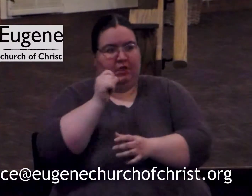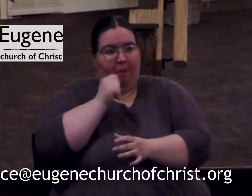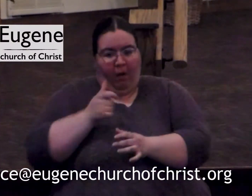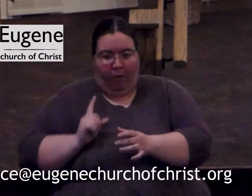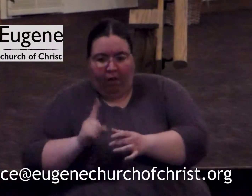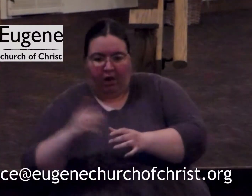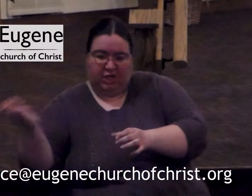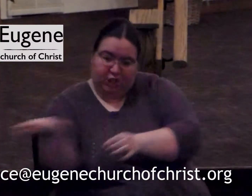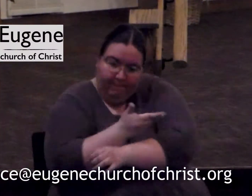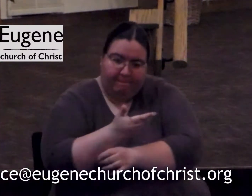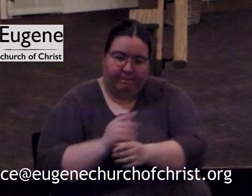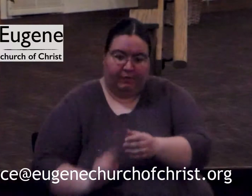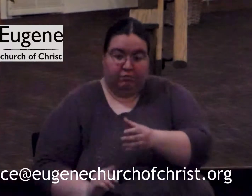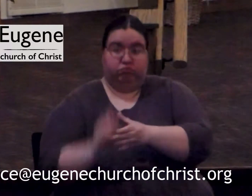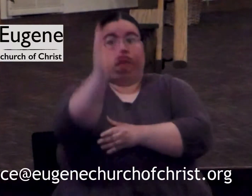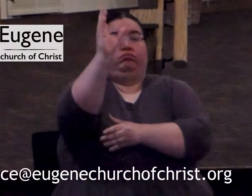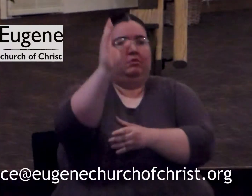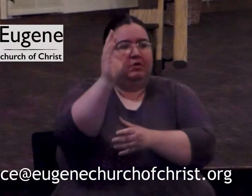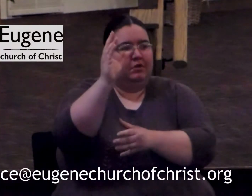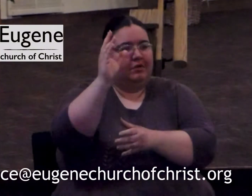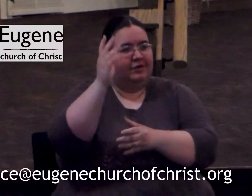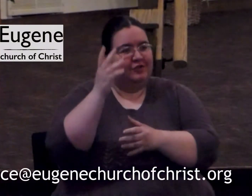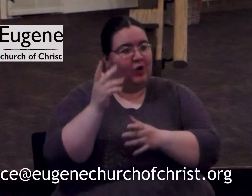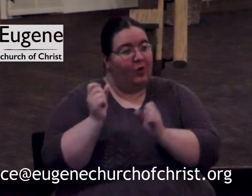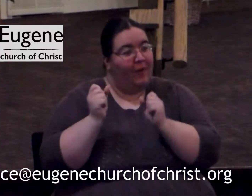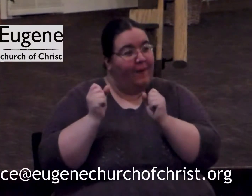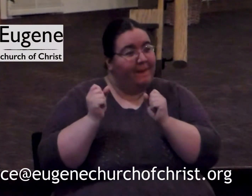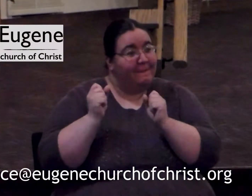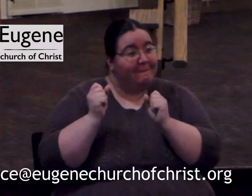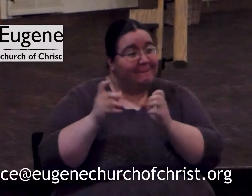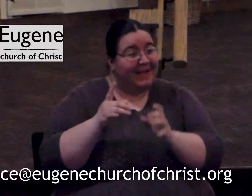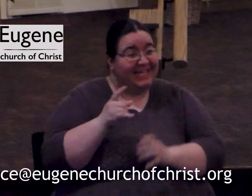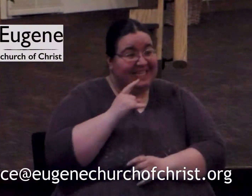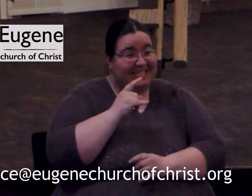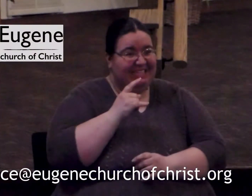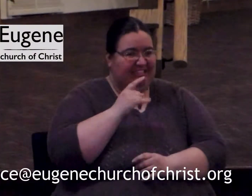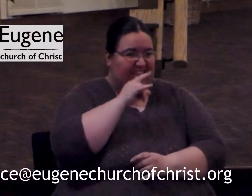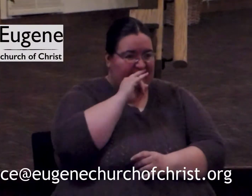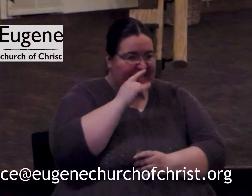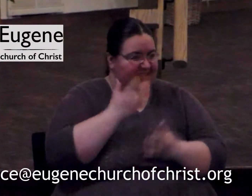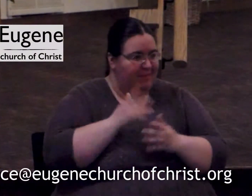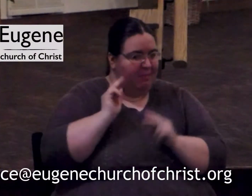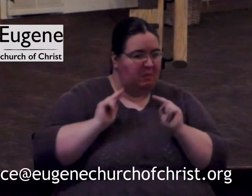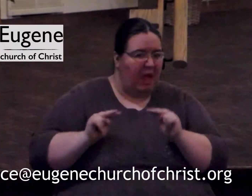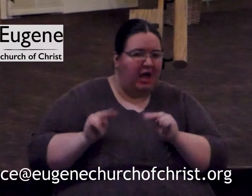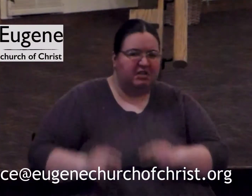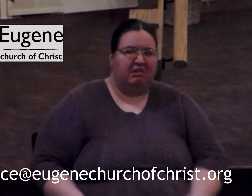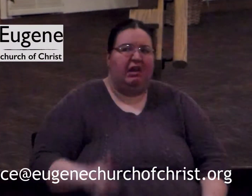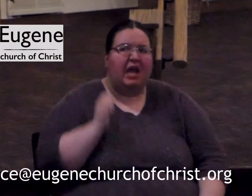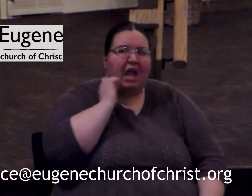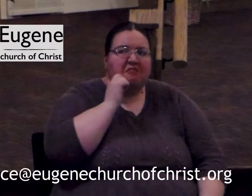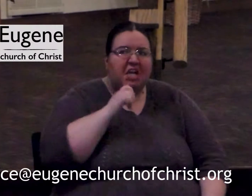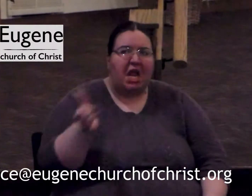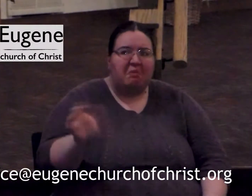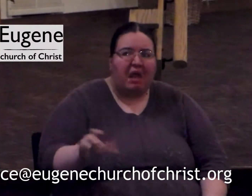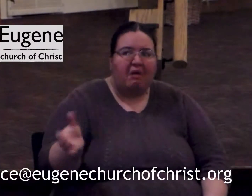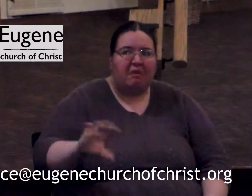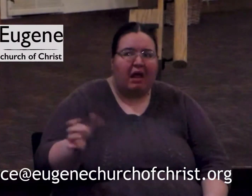of farmers over there that see this and they think, why do we go out and we water this day after day? And then as it begins to grow, they are